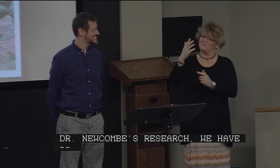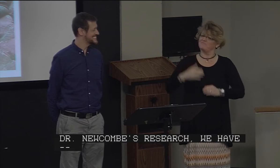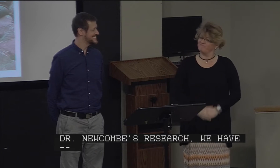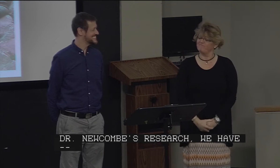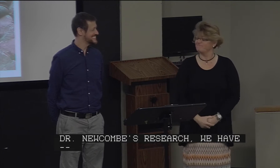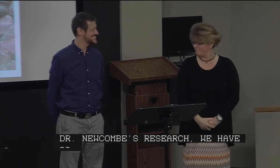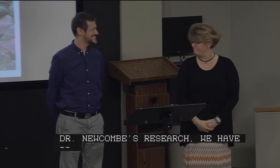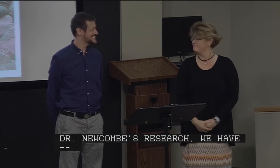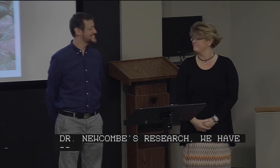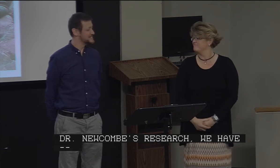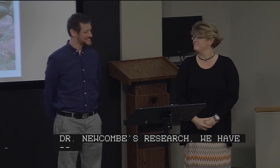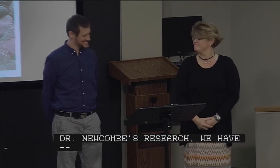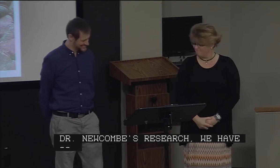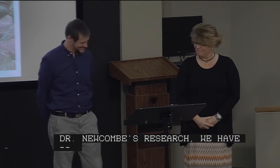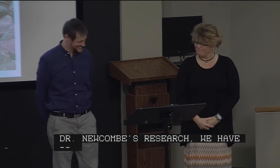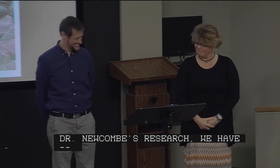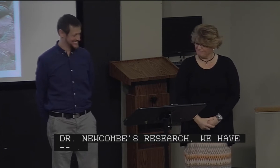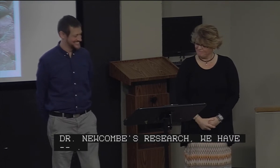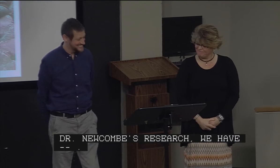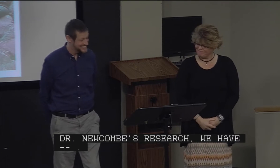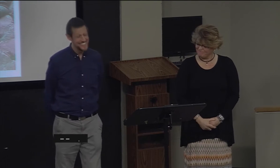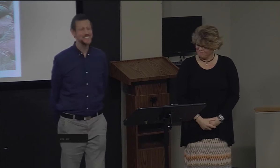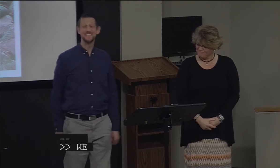neuroscience. She's really a big deal.